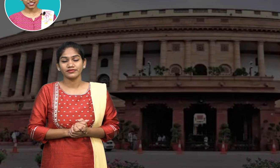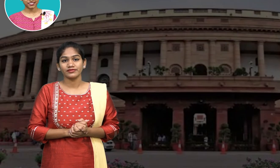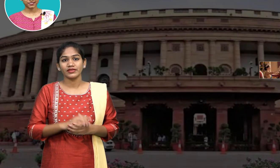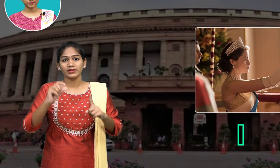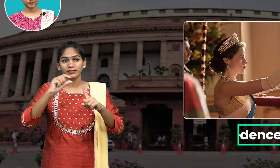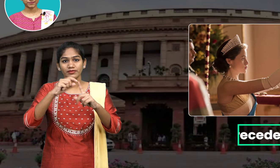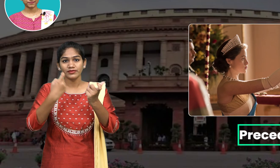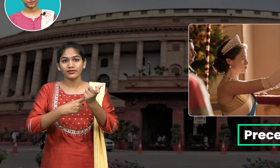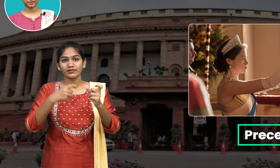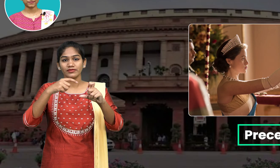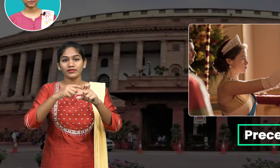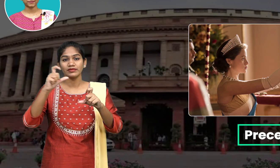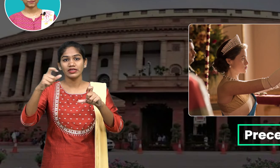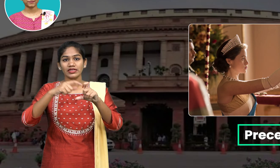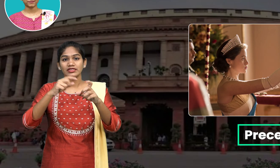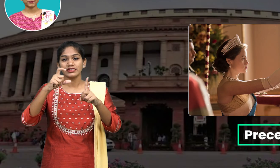Precedence.